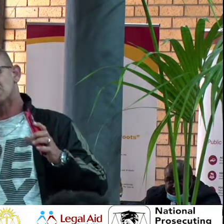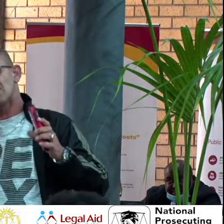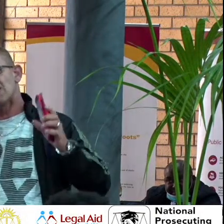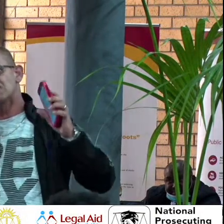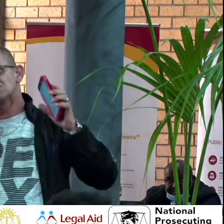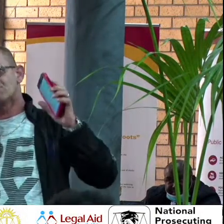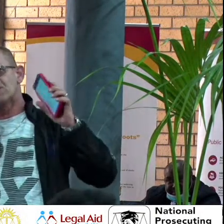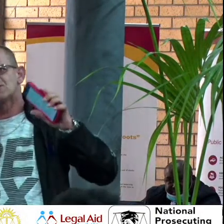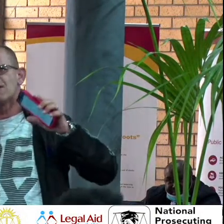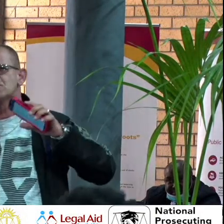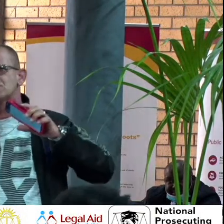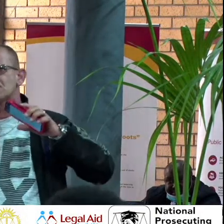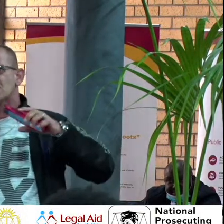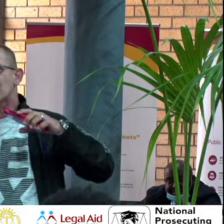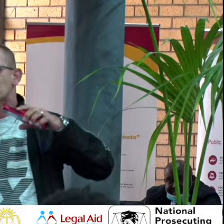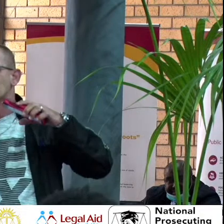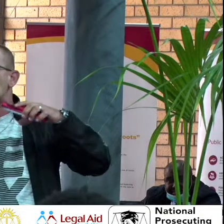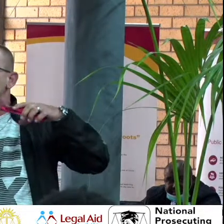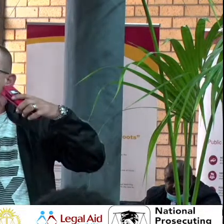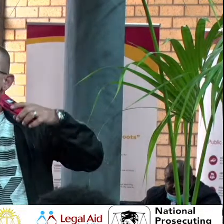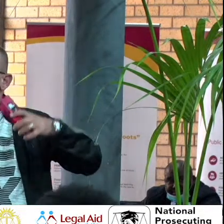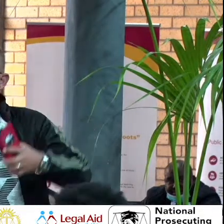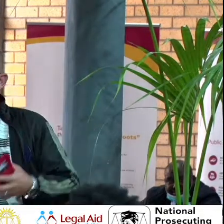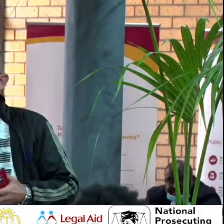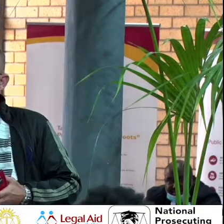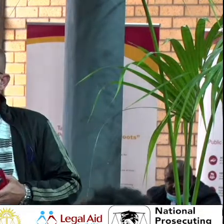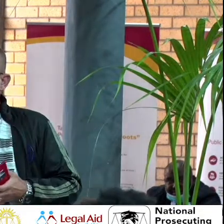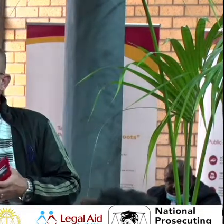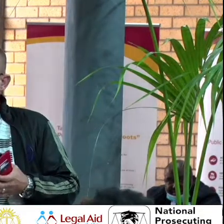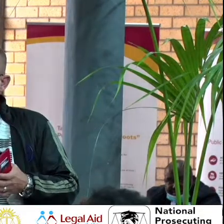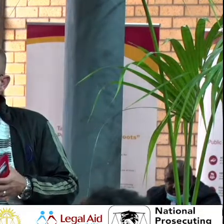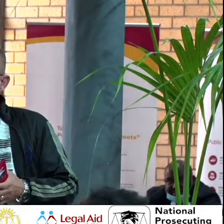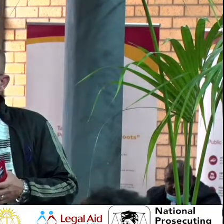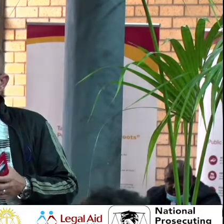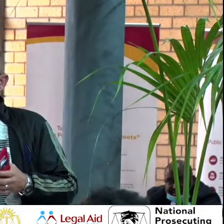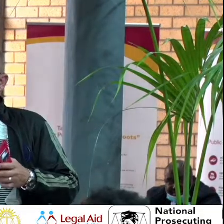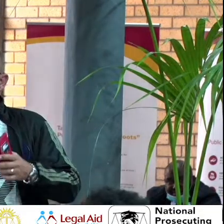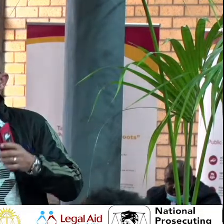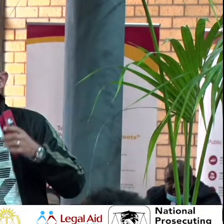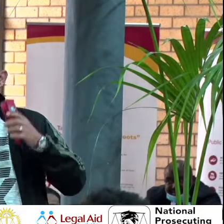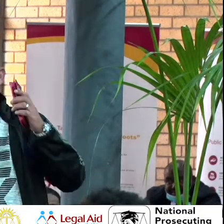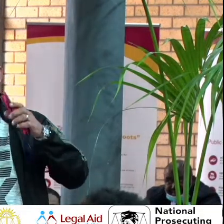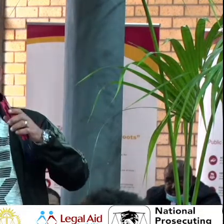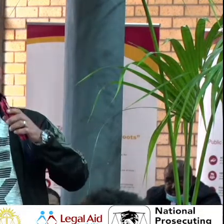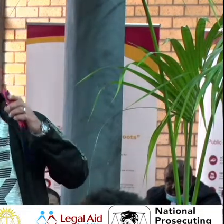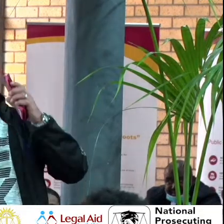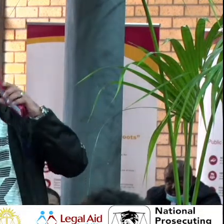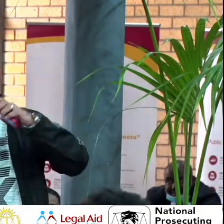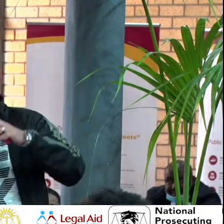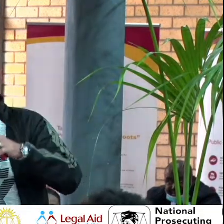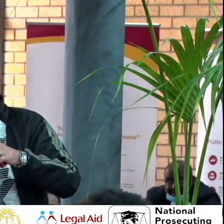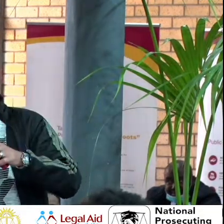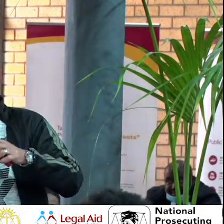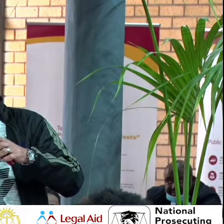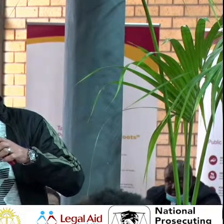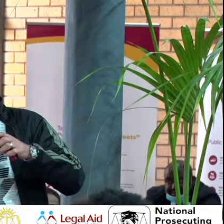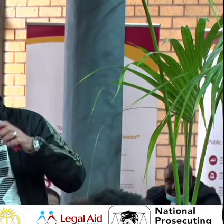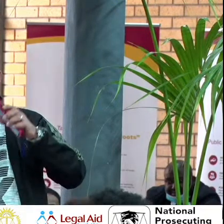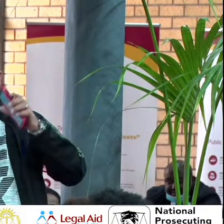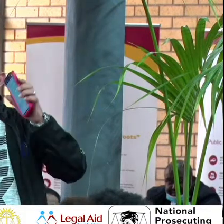is, and it's very damaging, I deal with people in addiction recovery now. The labeling and the